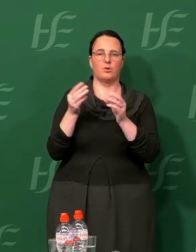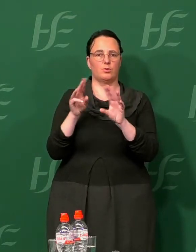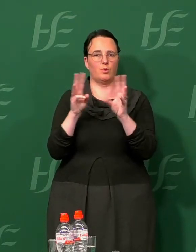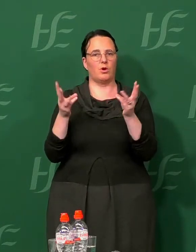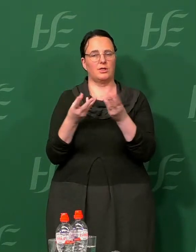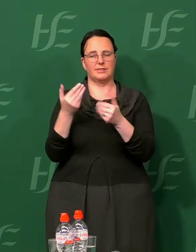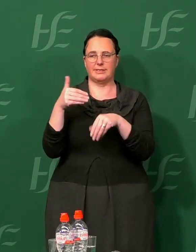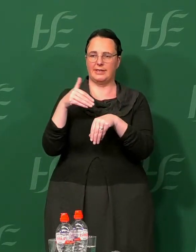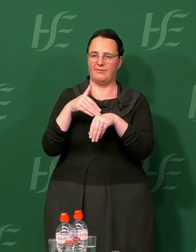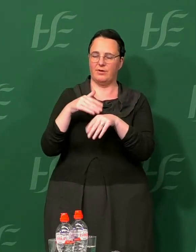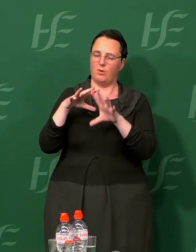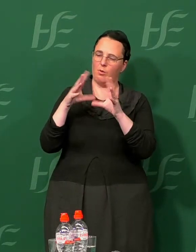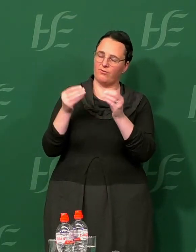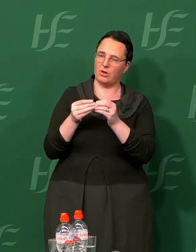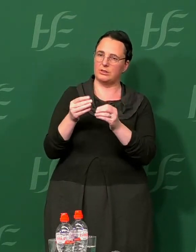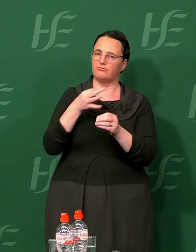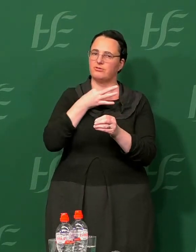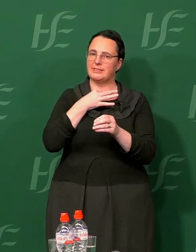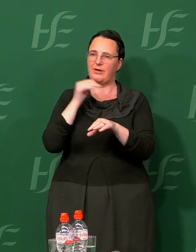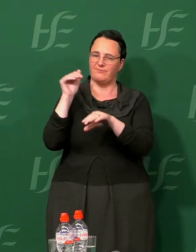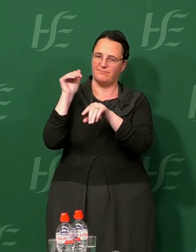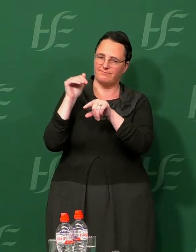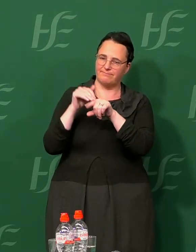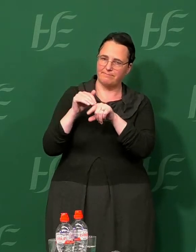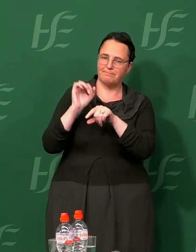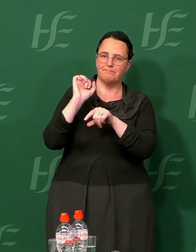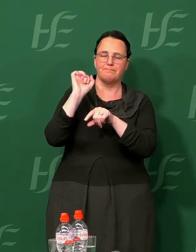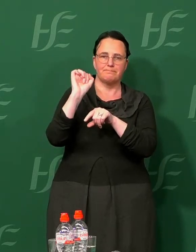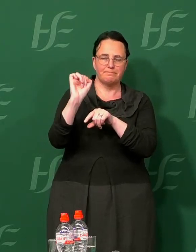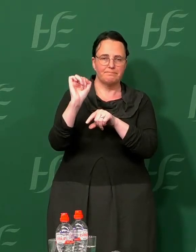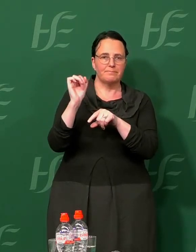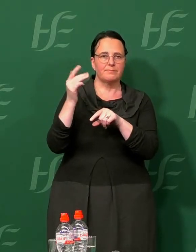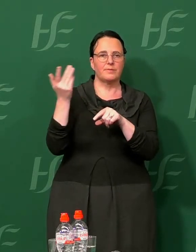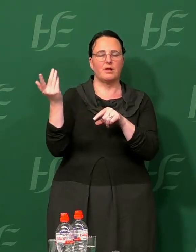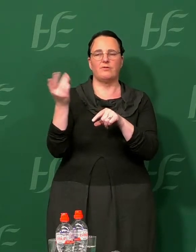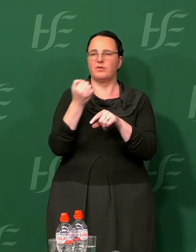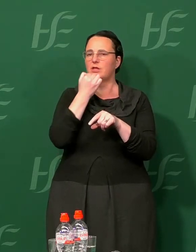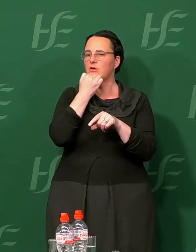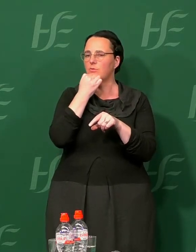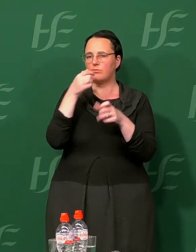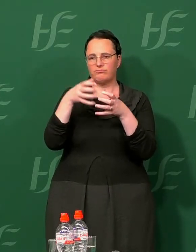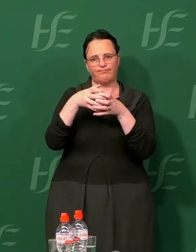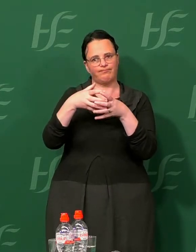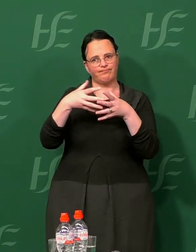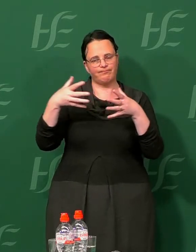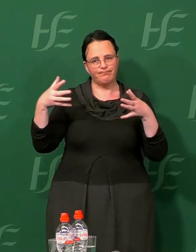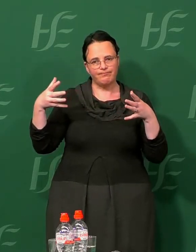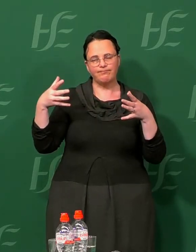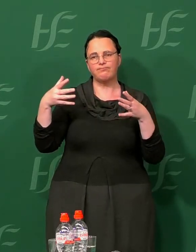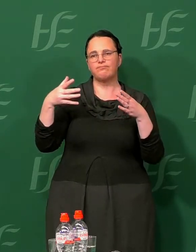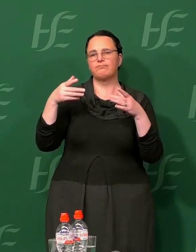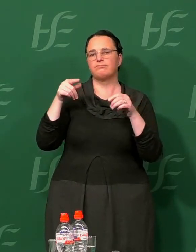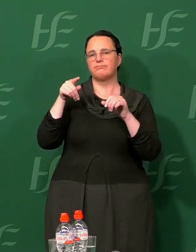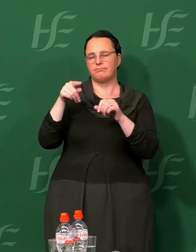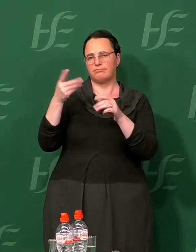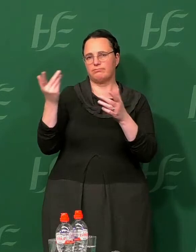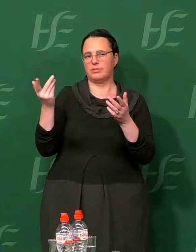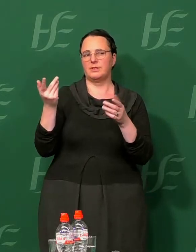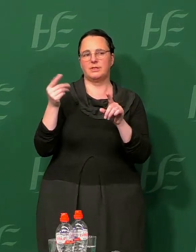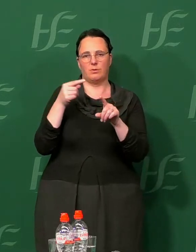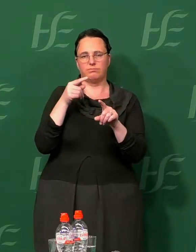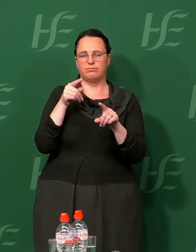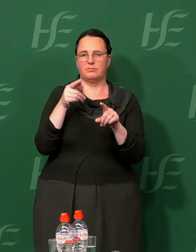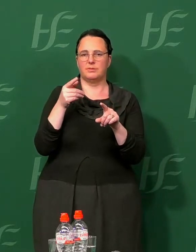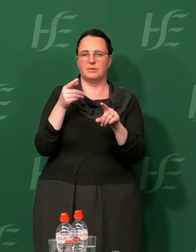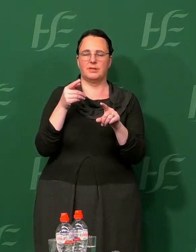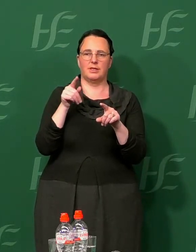potential impact of this variant through sheer force of numbers alone, albeit perhaps at a lower conversion to hospitalisation on